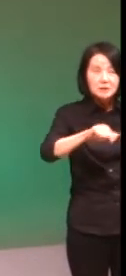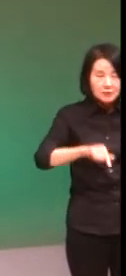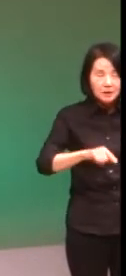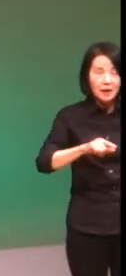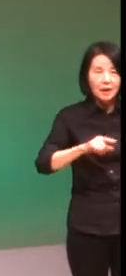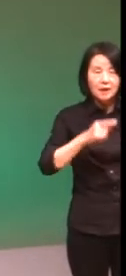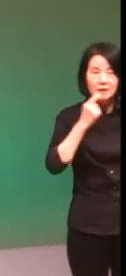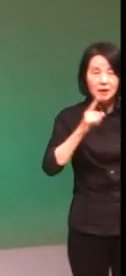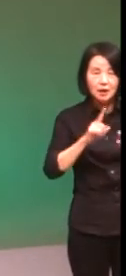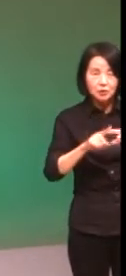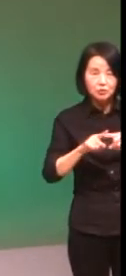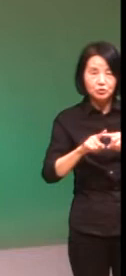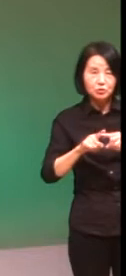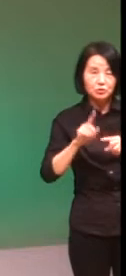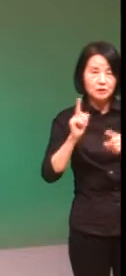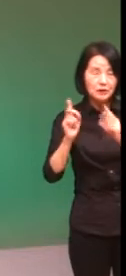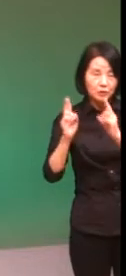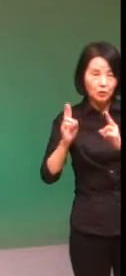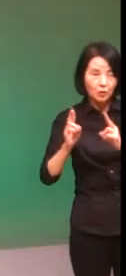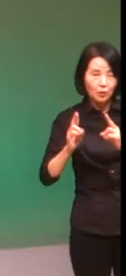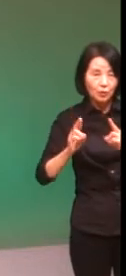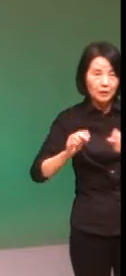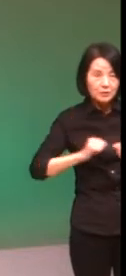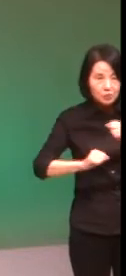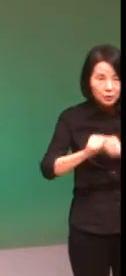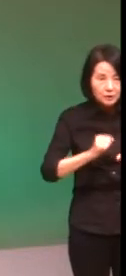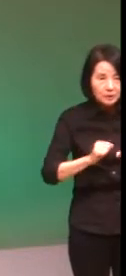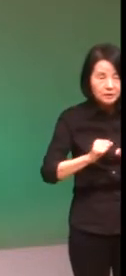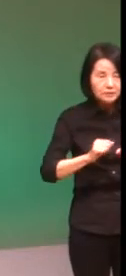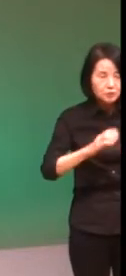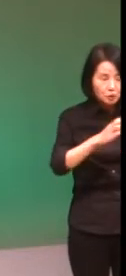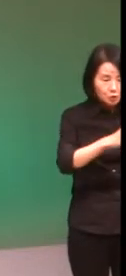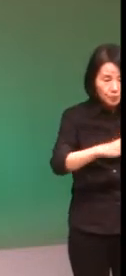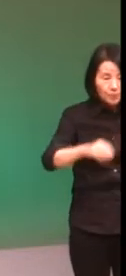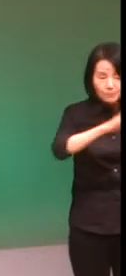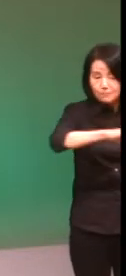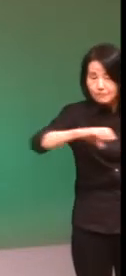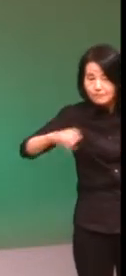that every Red Cross society have a poster where you give